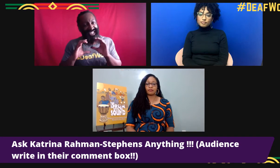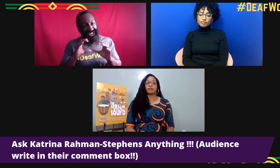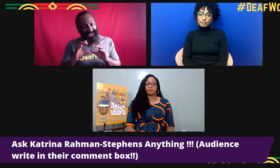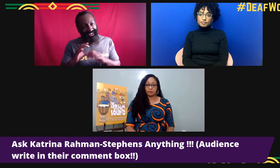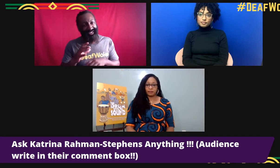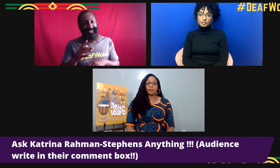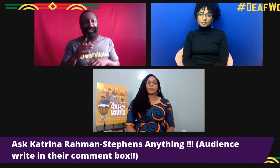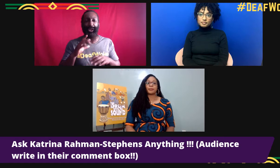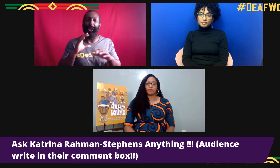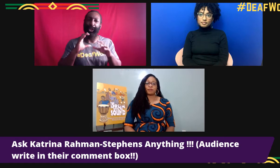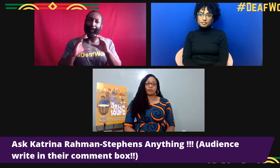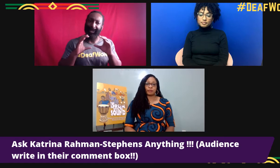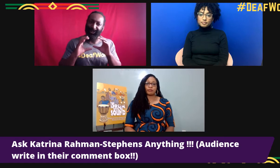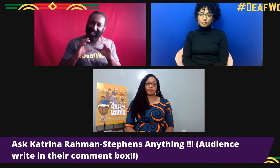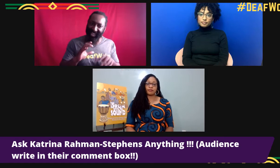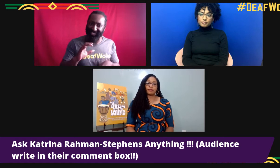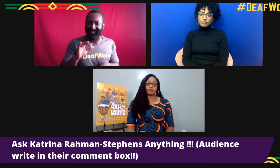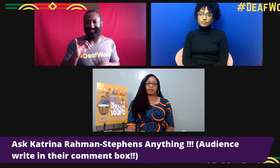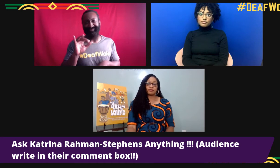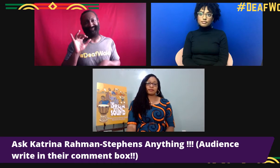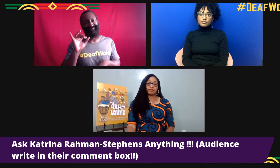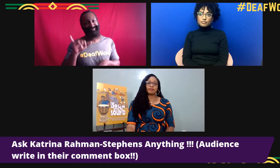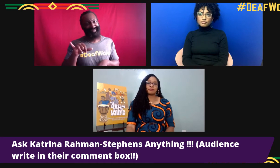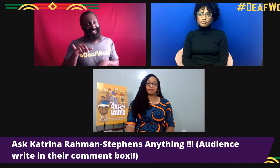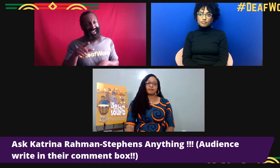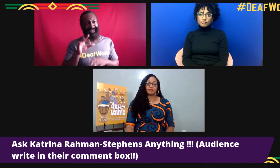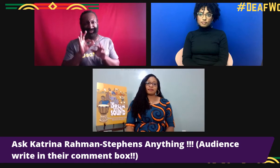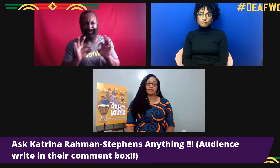You became open to a conversation,